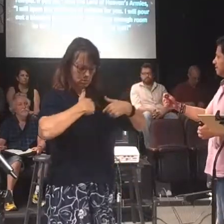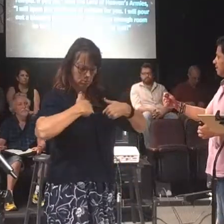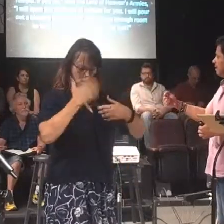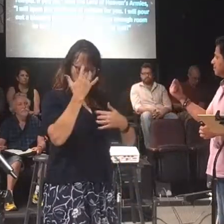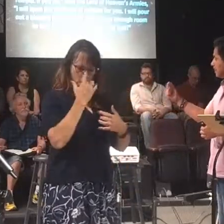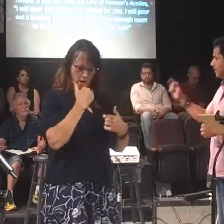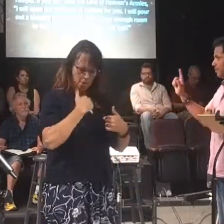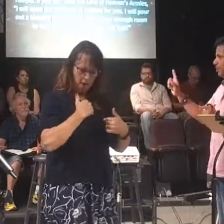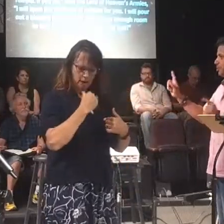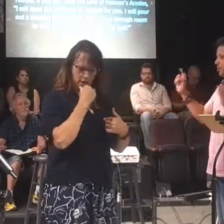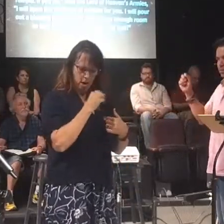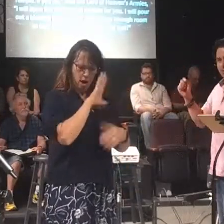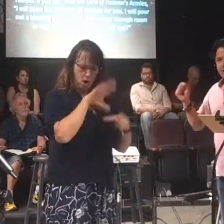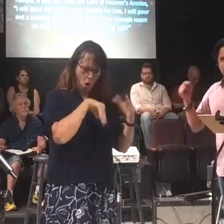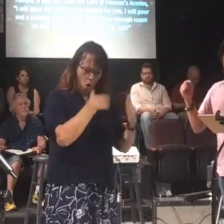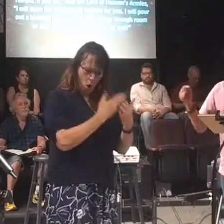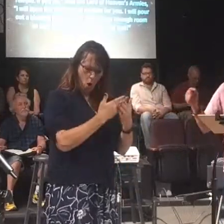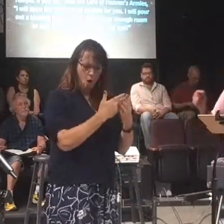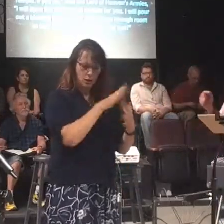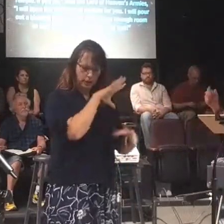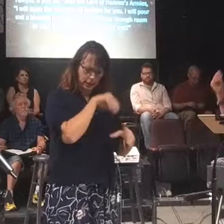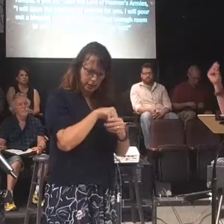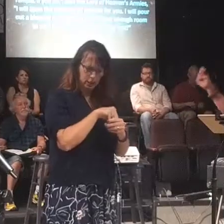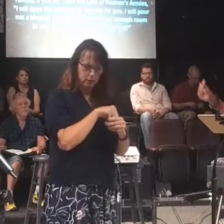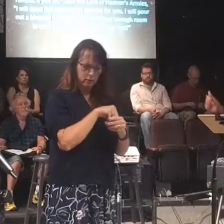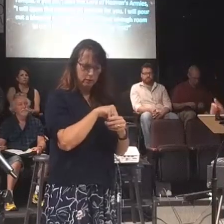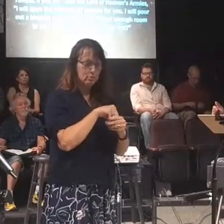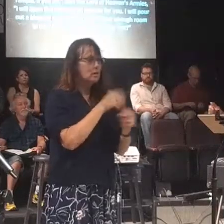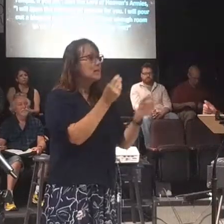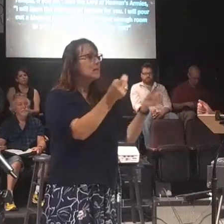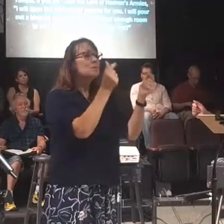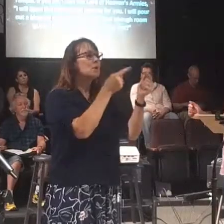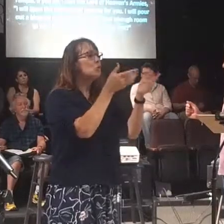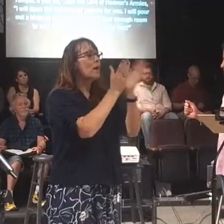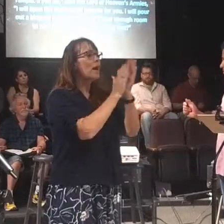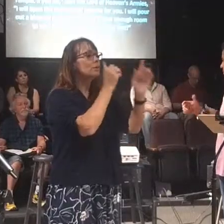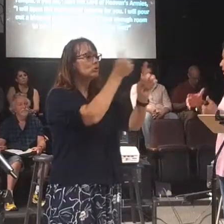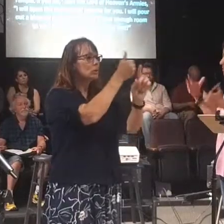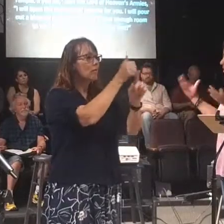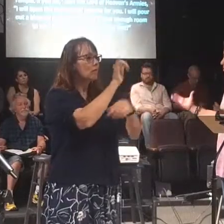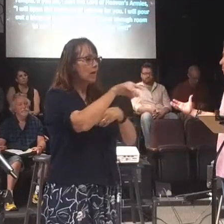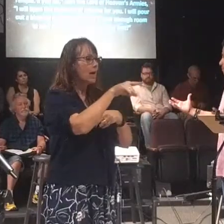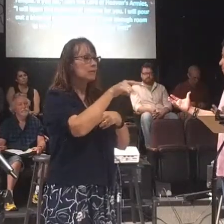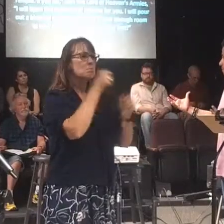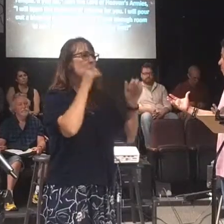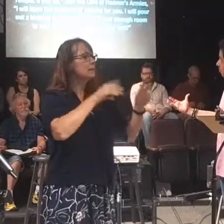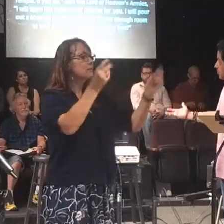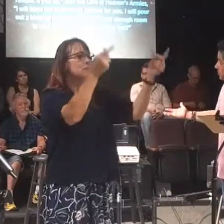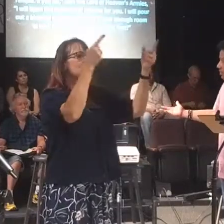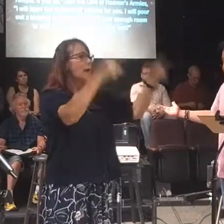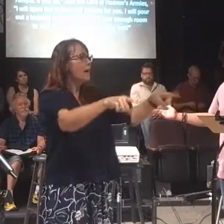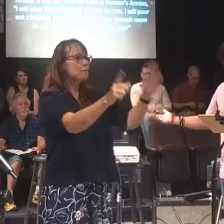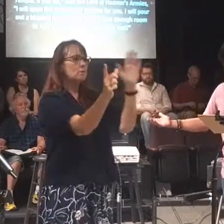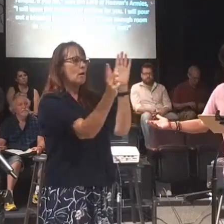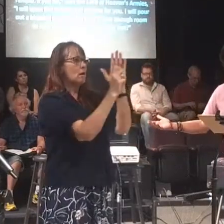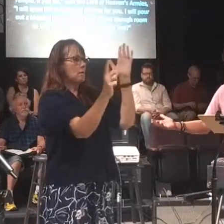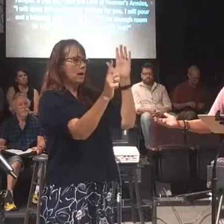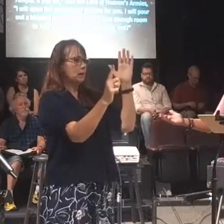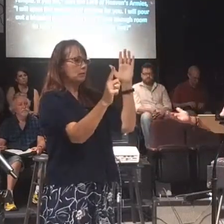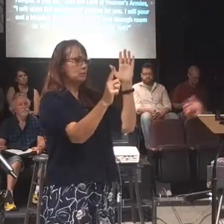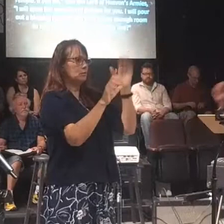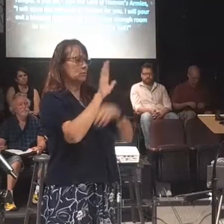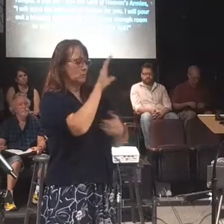in?" And the minute, I promise you, the minute you're all in, the blessing is inherent. It just comes out. It flourishes. You have a great